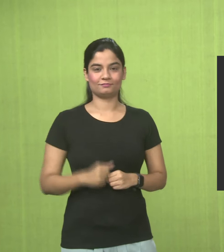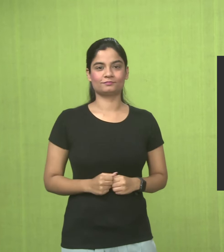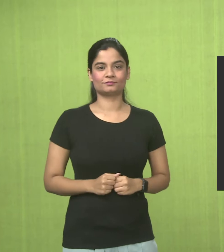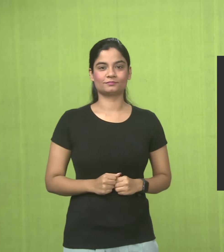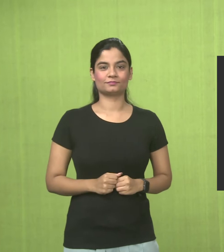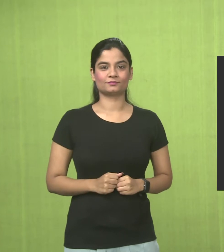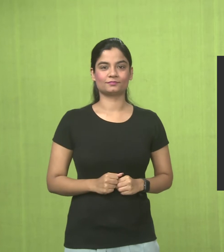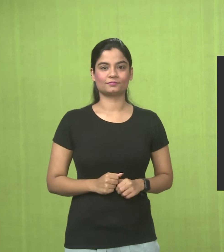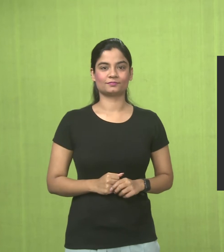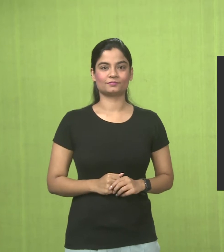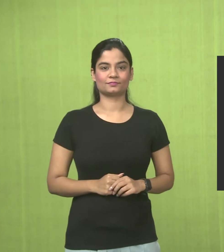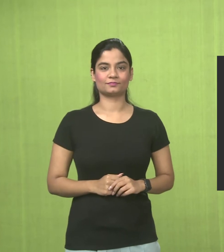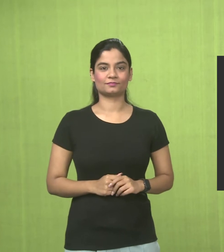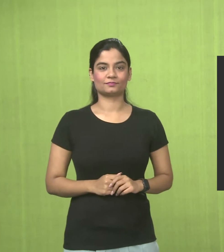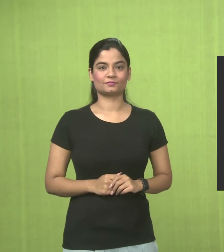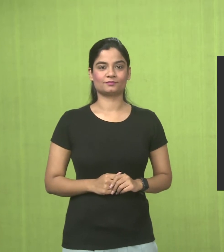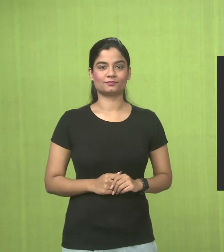This helps us in daily living.